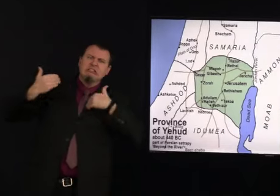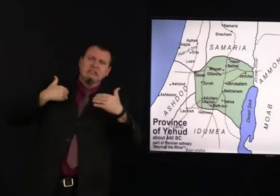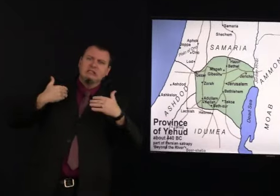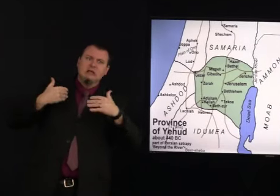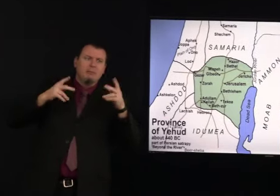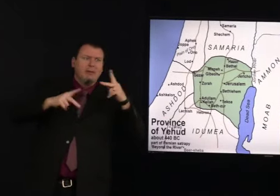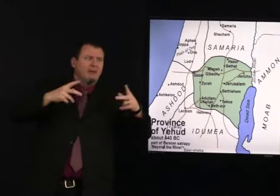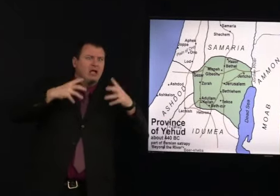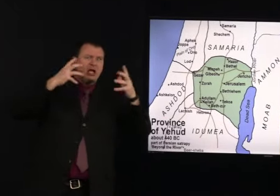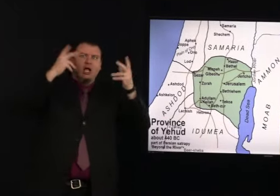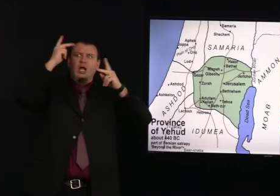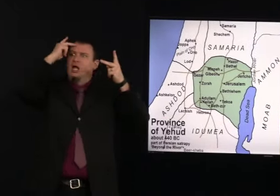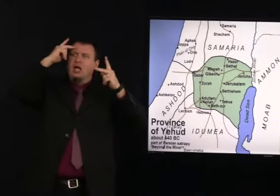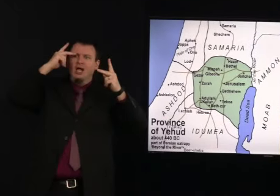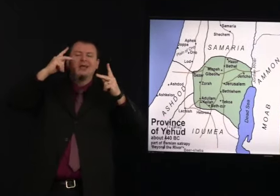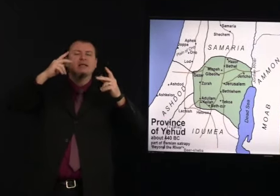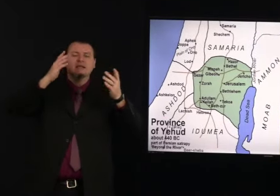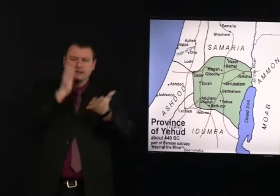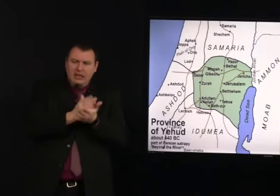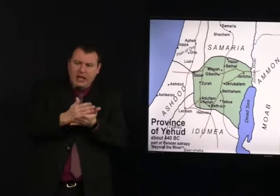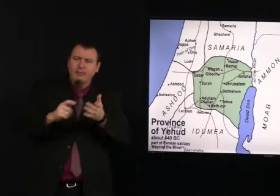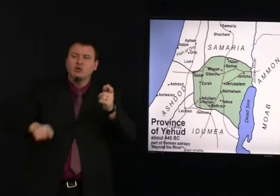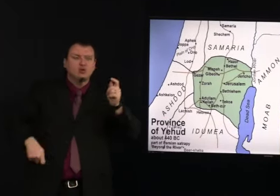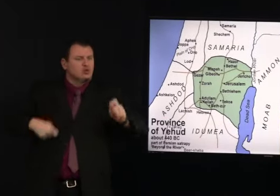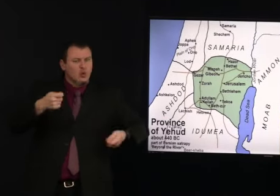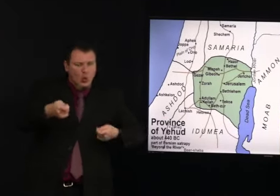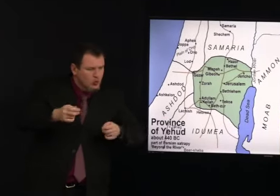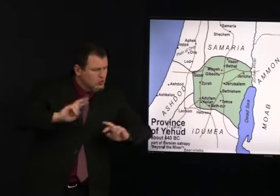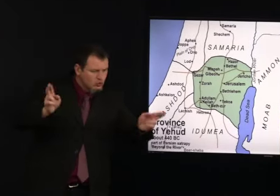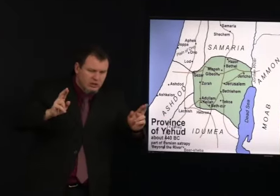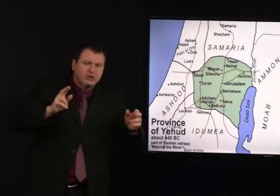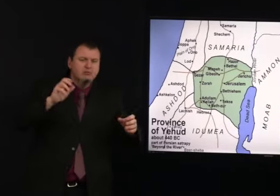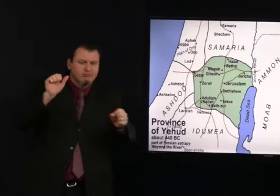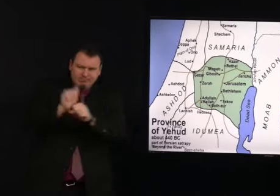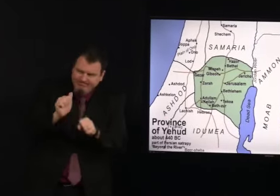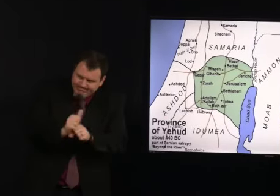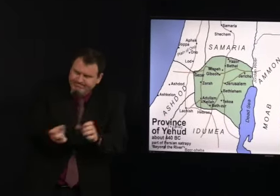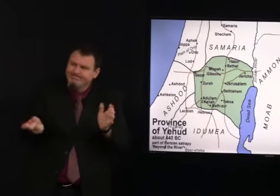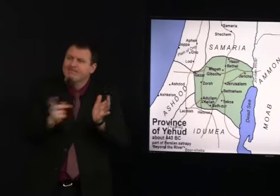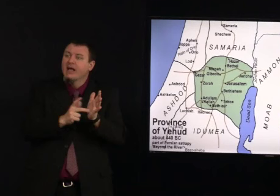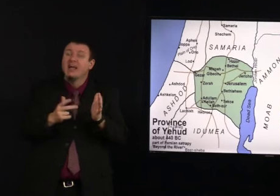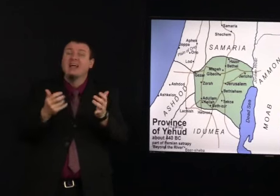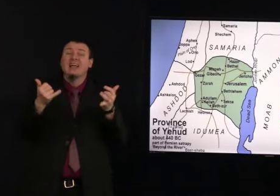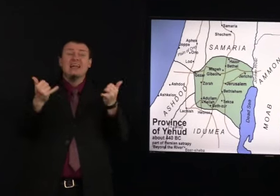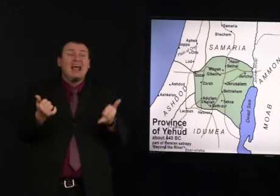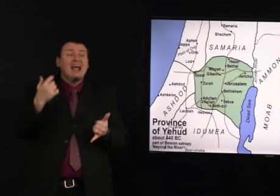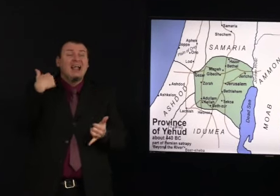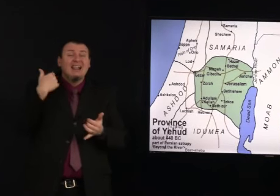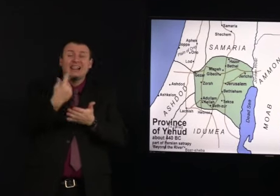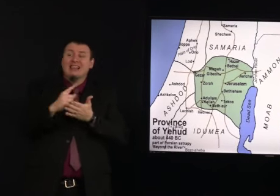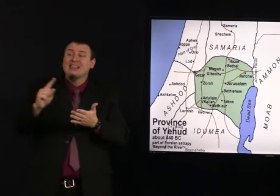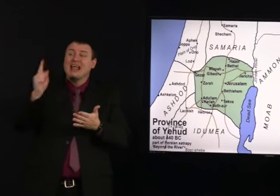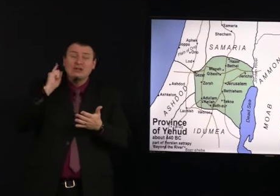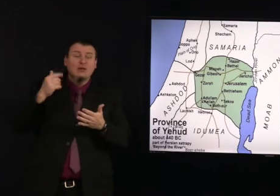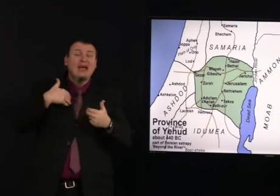the enemies, and then the people on the inside are panicking, and then they have a plan where they just have their swords and